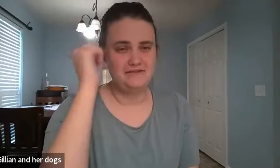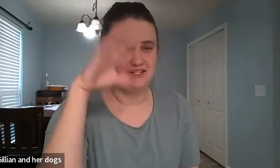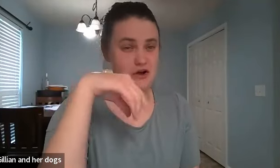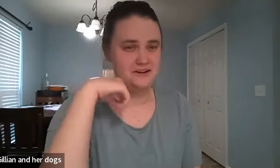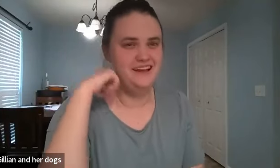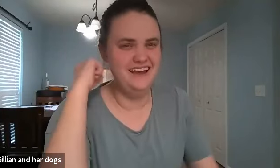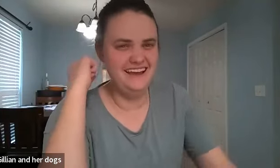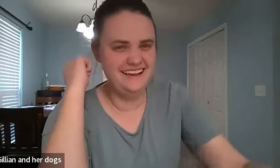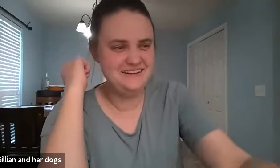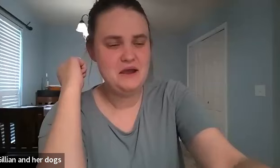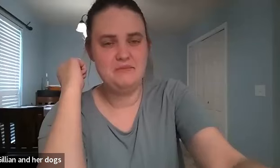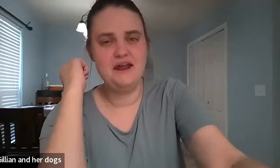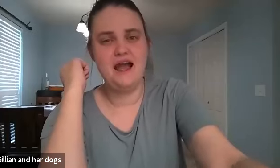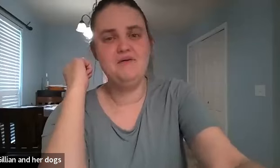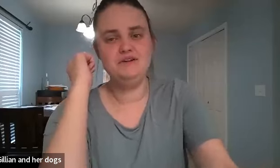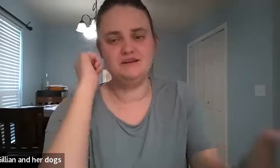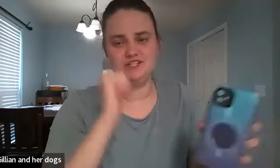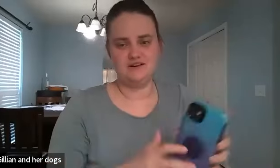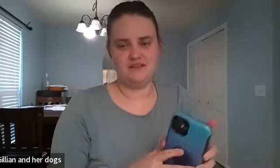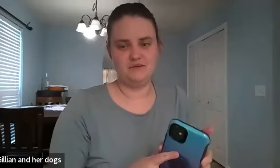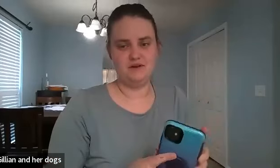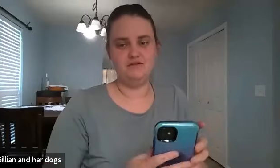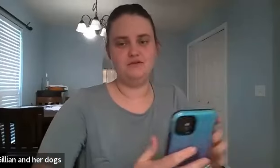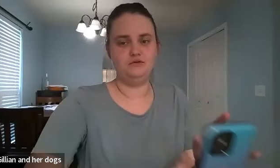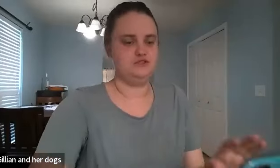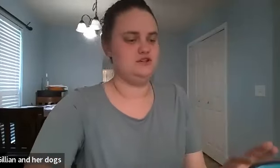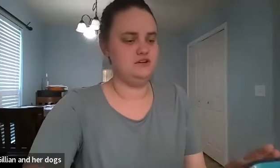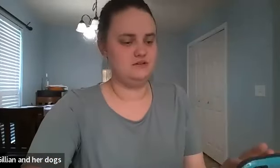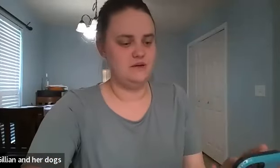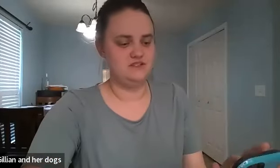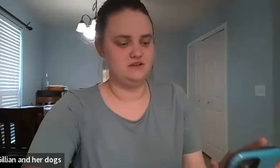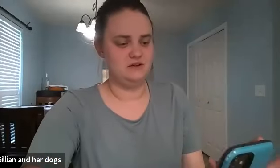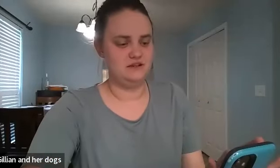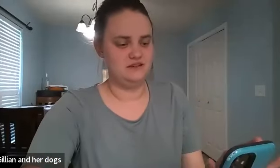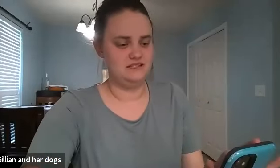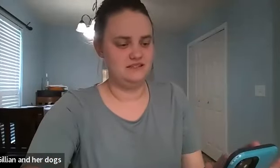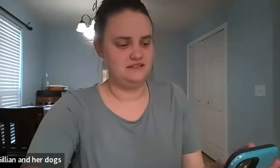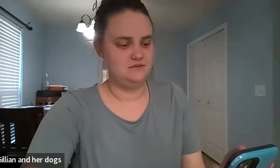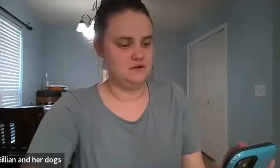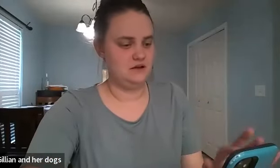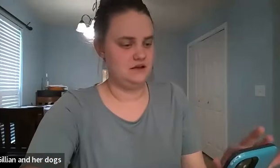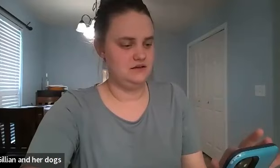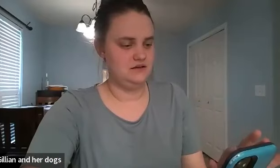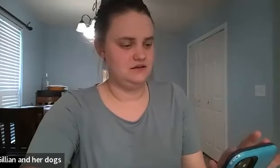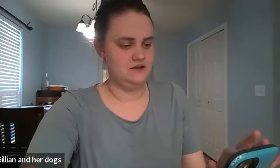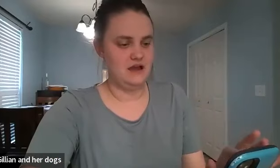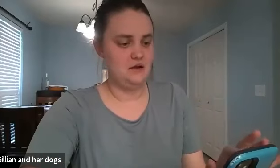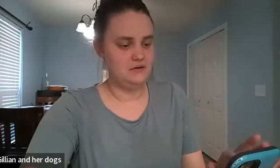laughing dog, but I will double check on that one. A vulture. Oh, that one's a good one. See, this is why I always